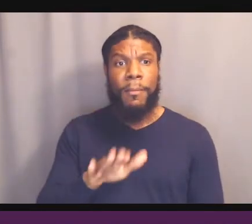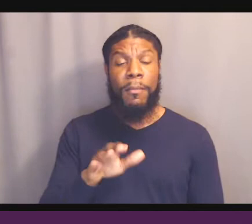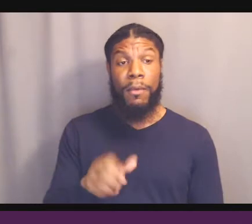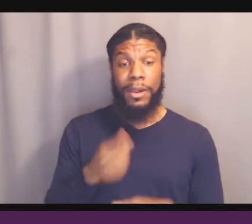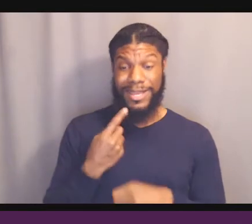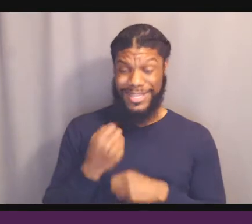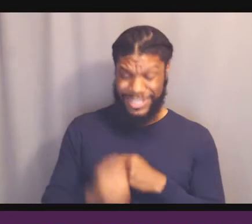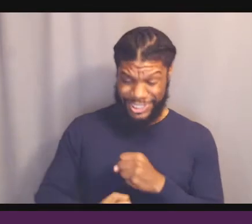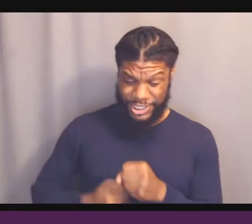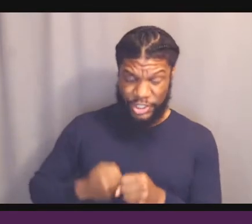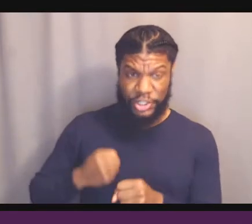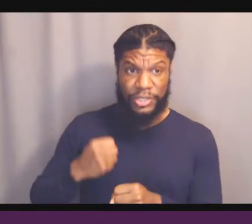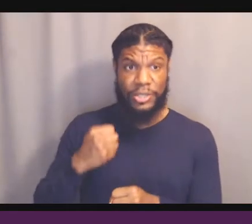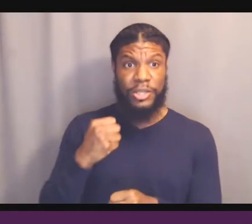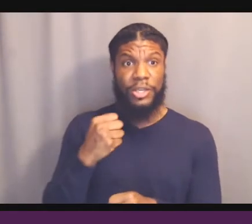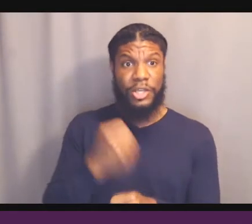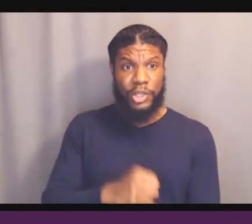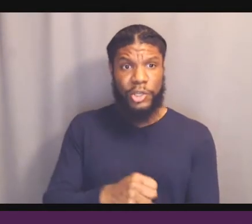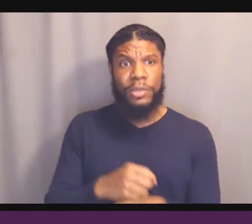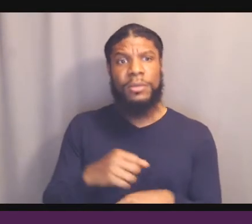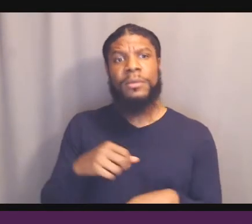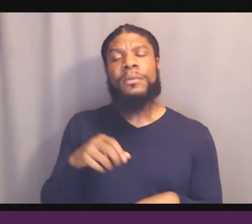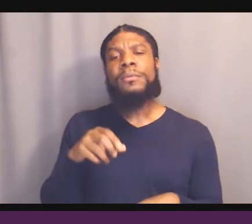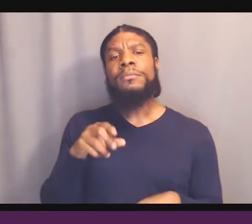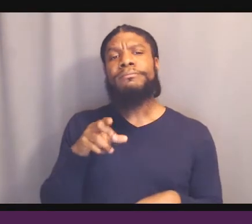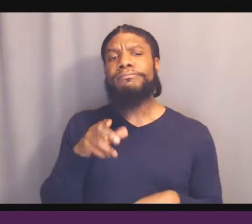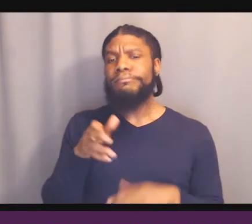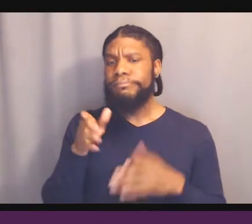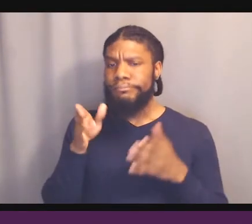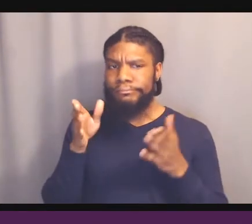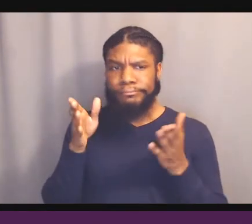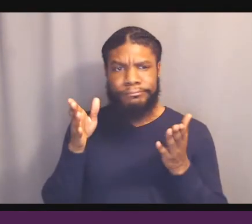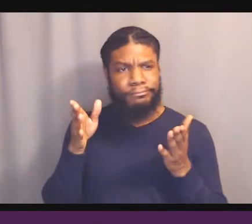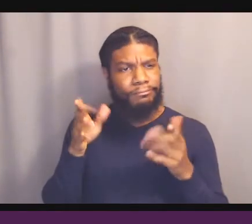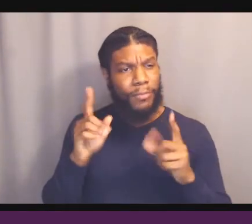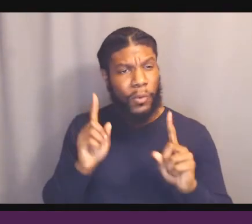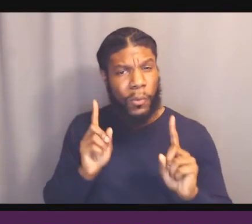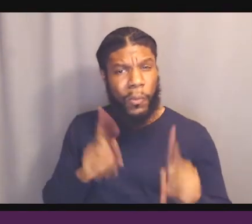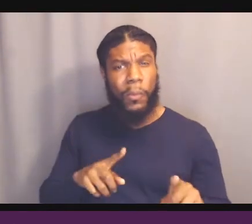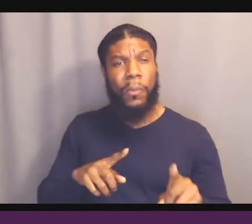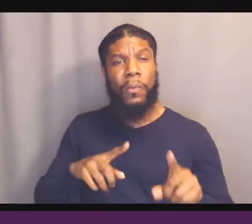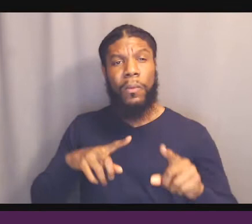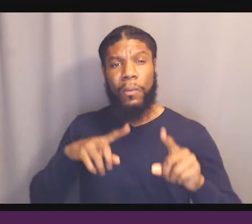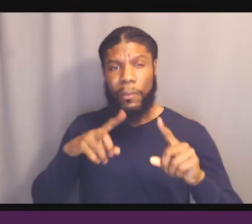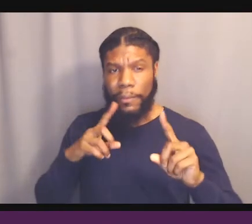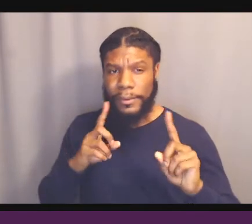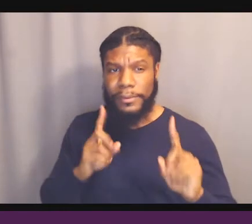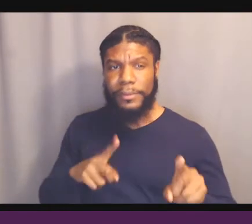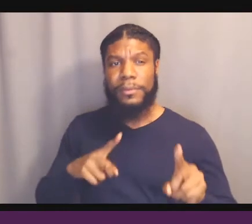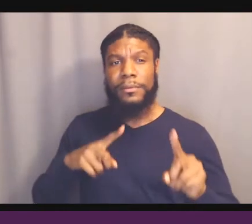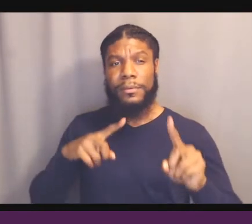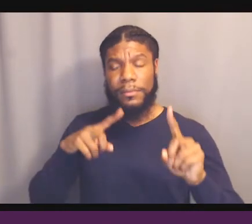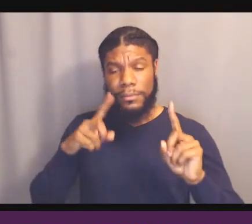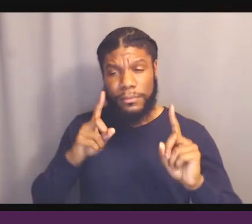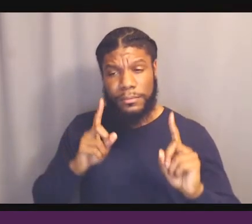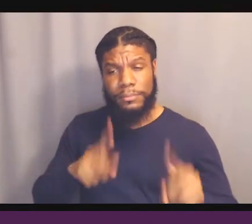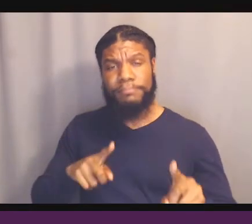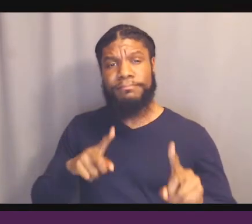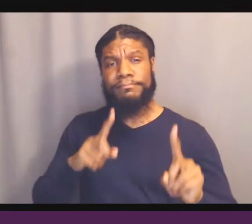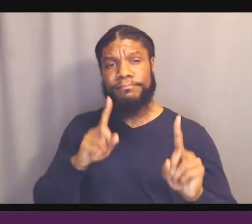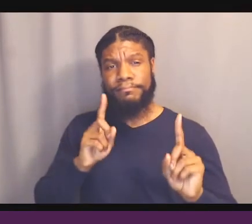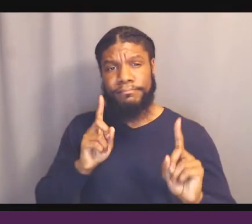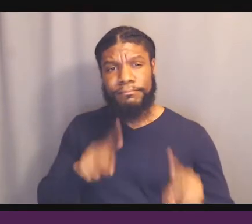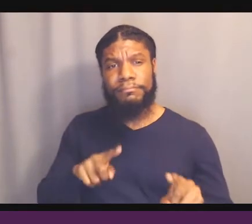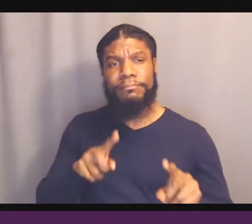being in the place and seeing what people have been seeing, yes, there is a degree of